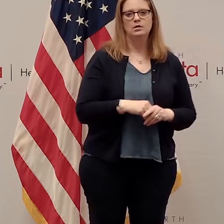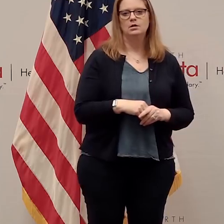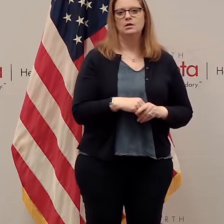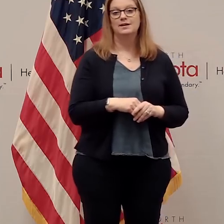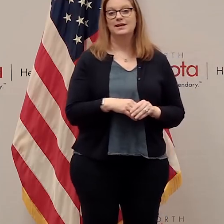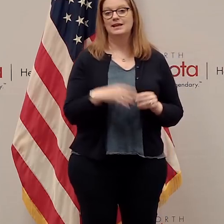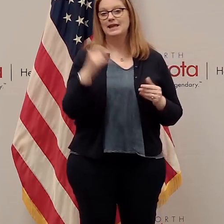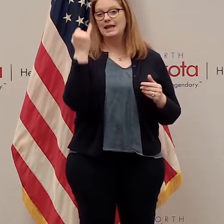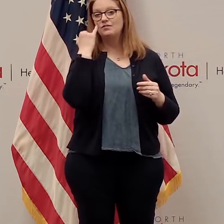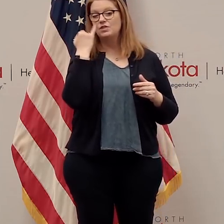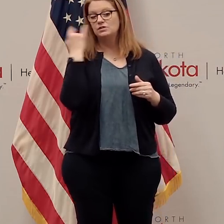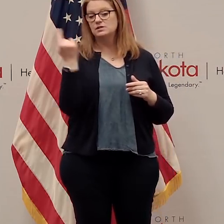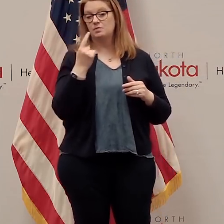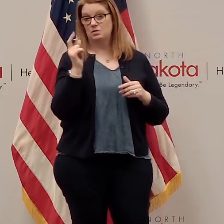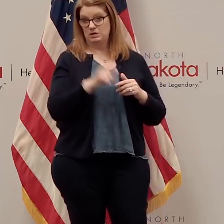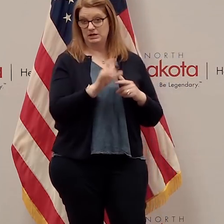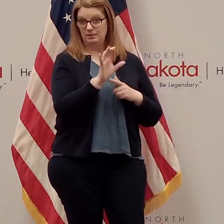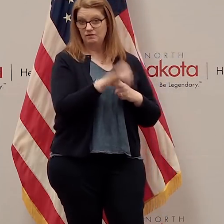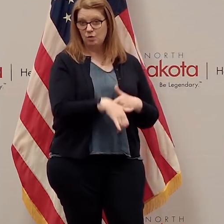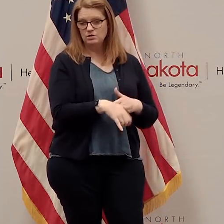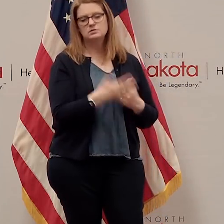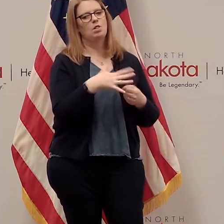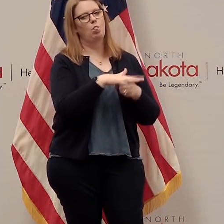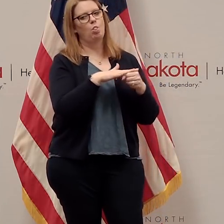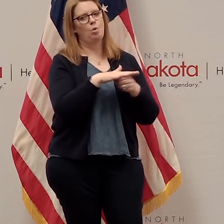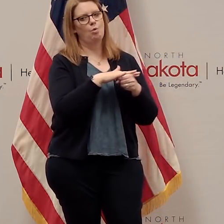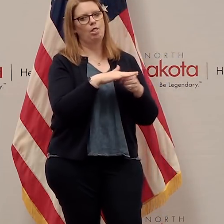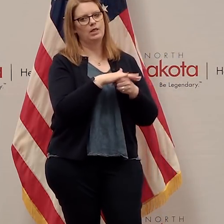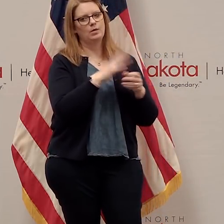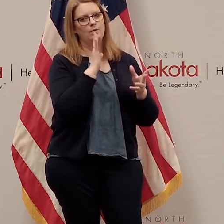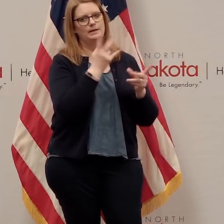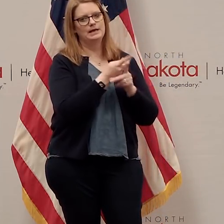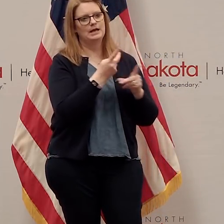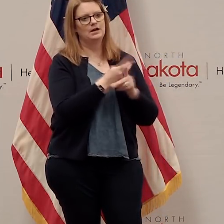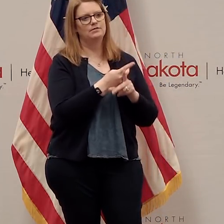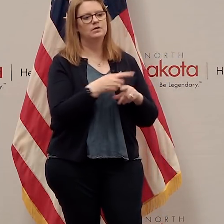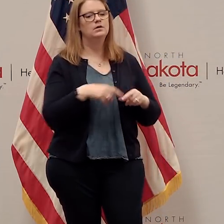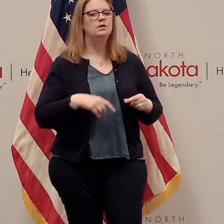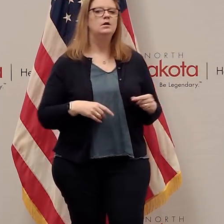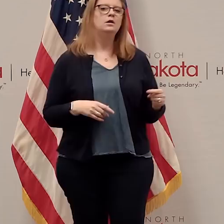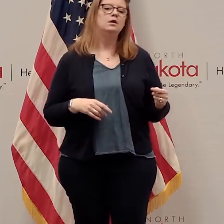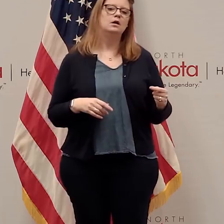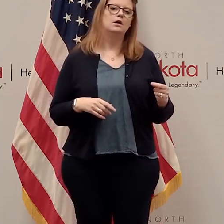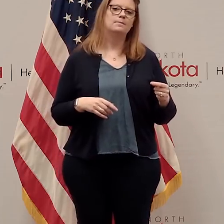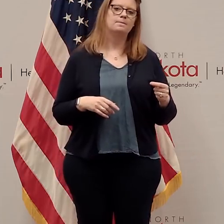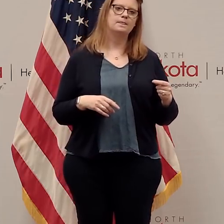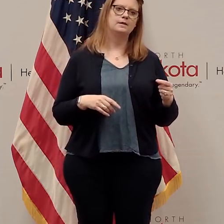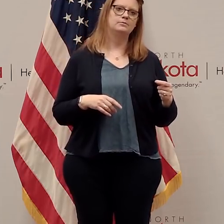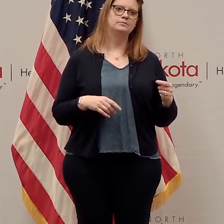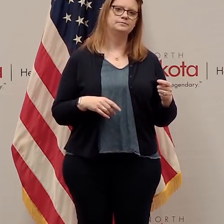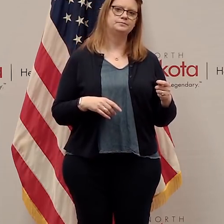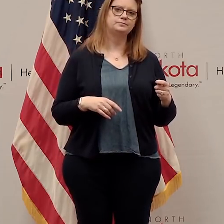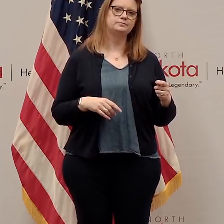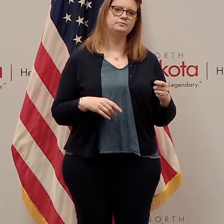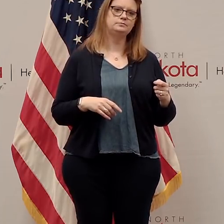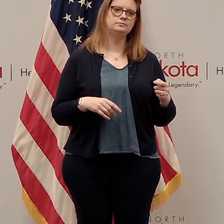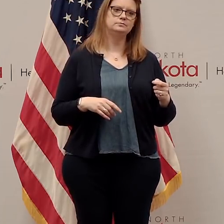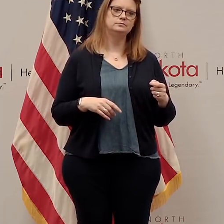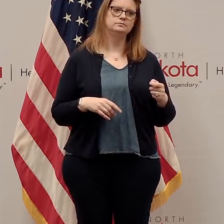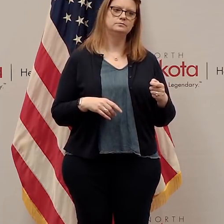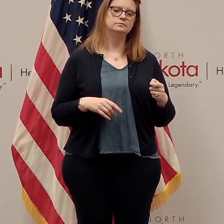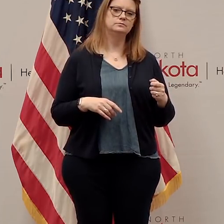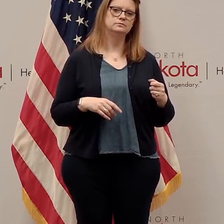is an enforcement component, that'll be done locally. We also think, again, because we're trying to